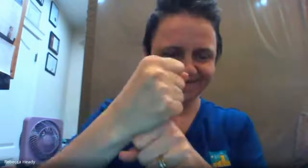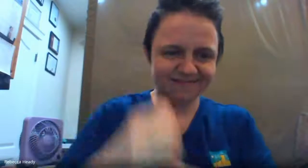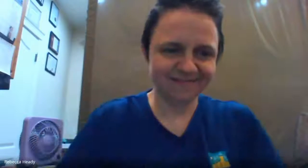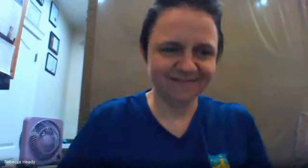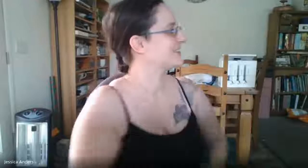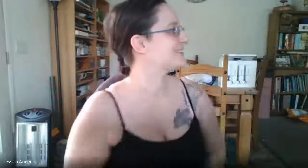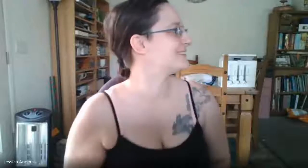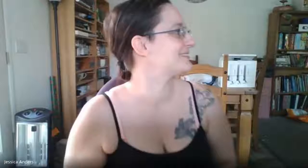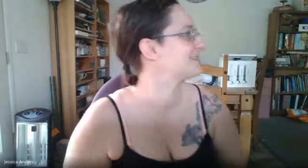Oh, mine.